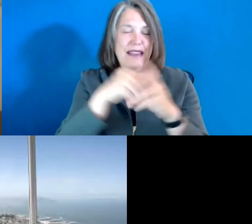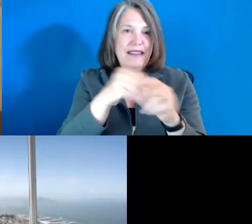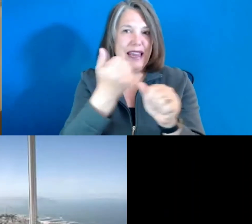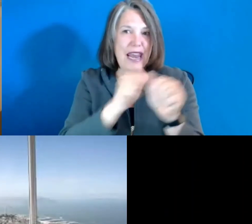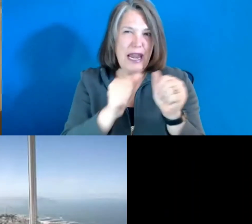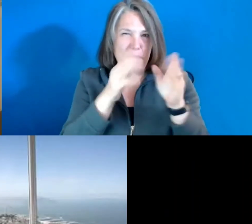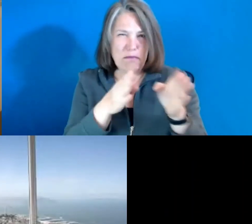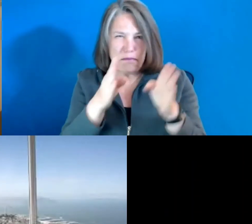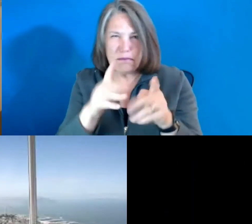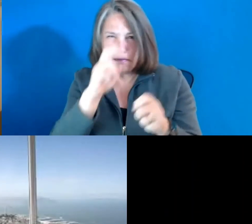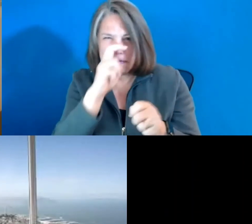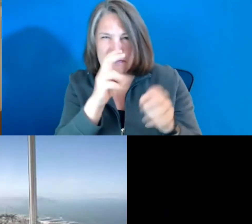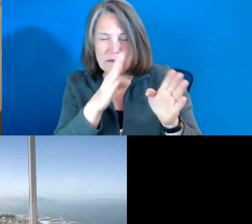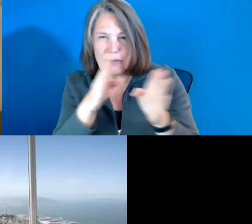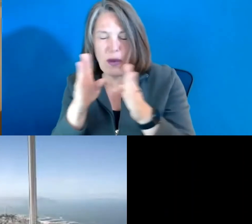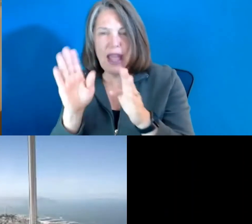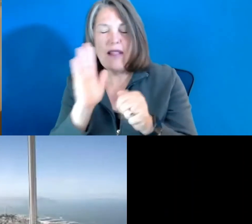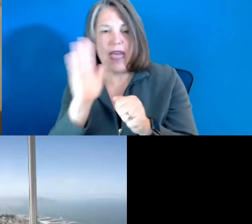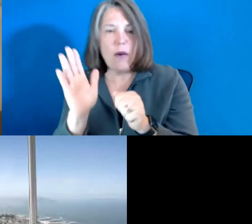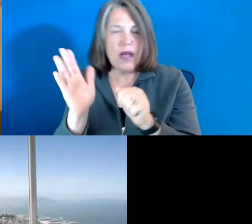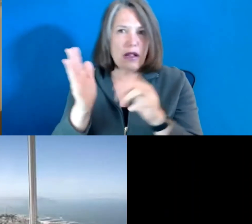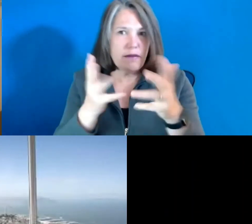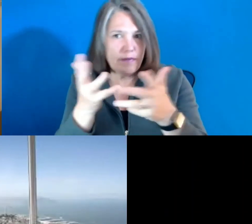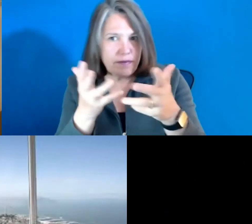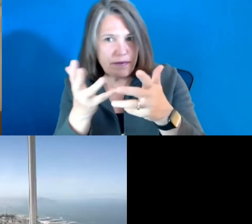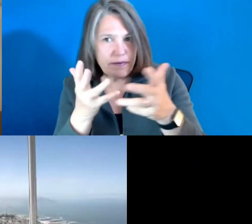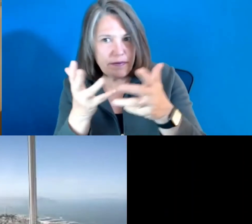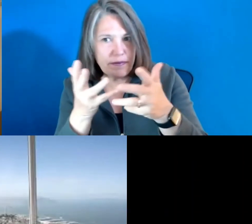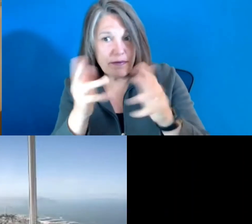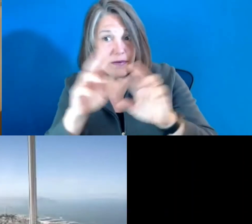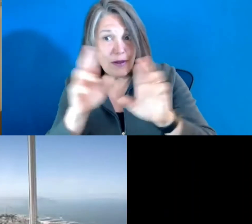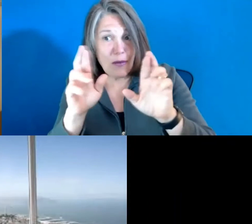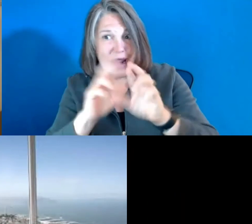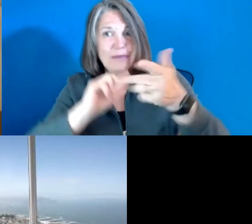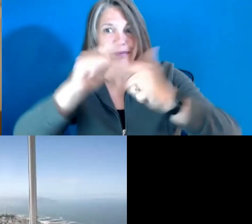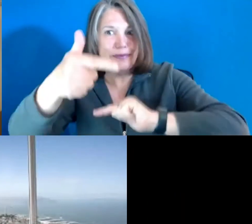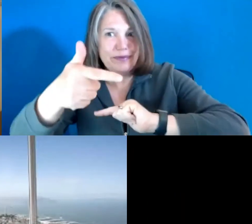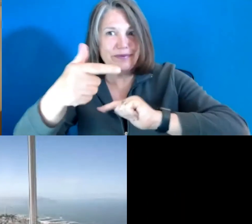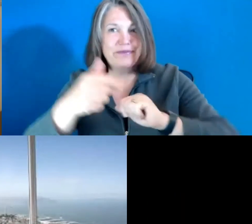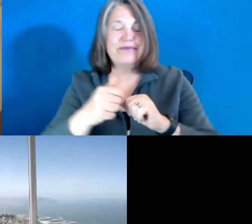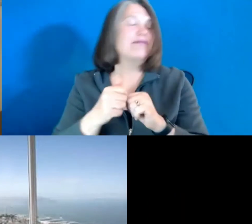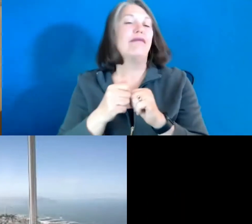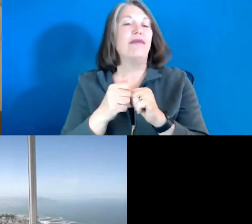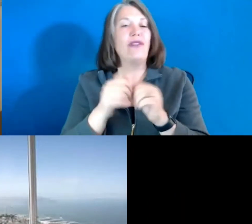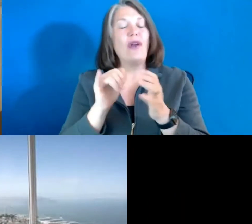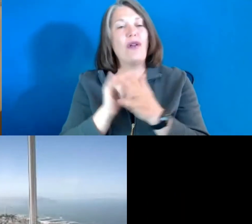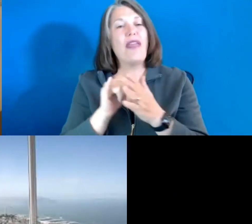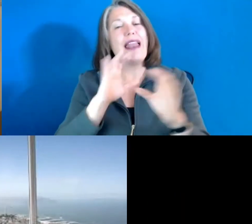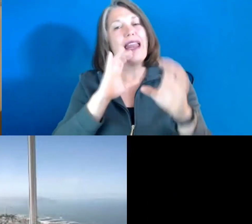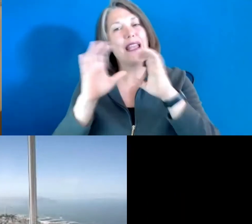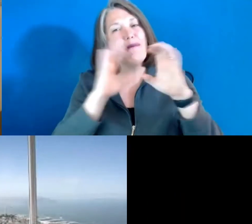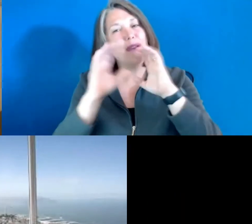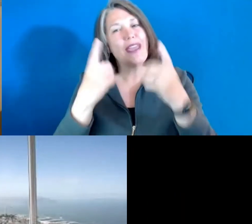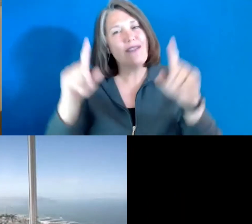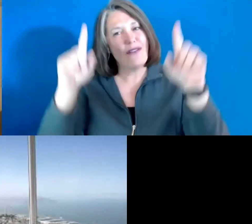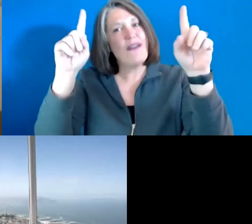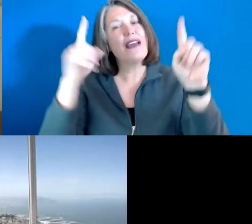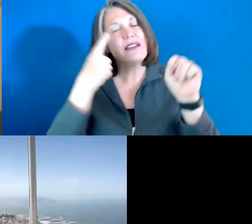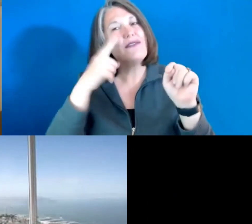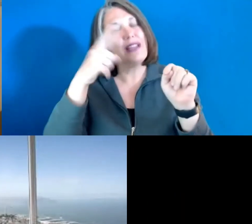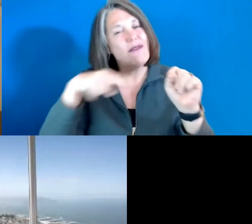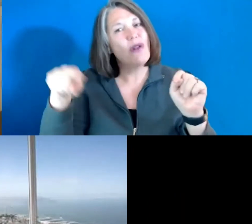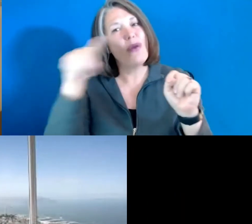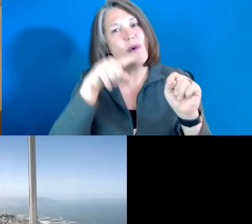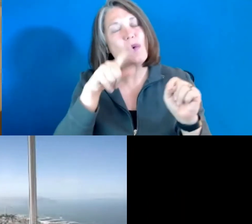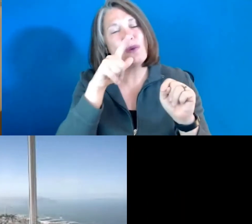way. They will sense the rhythm of where we are so that it communicates effectively for those who